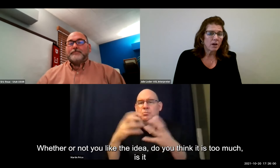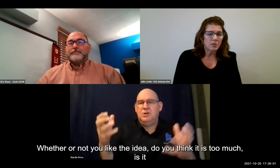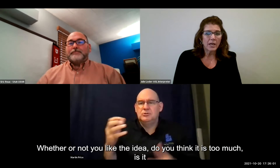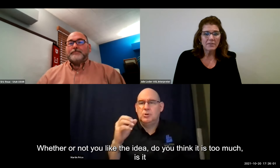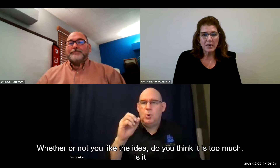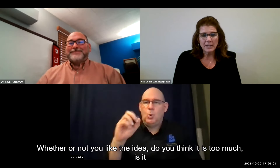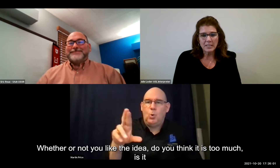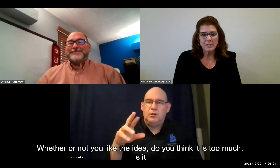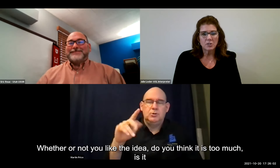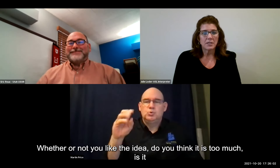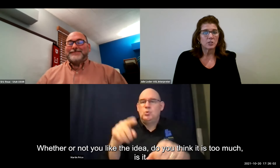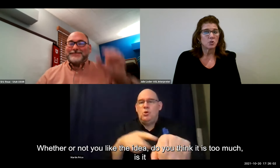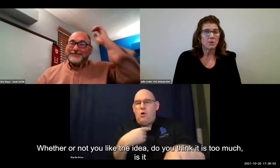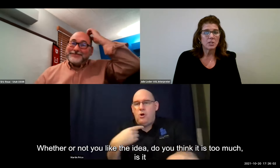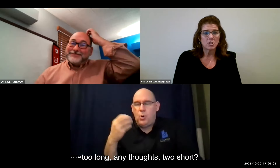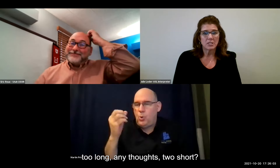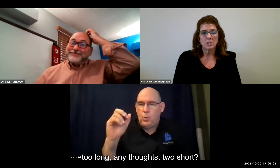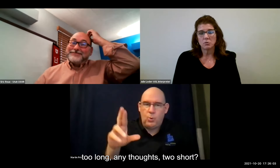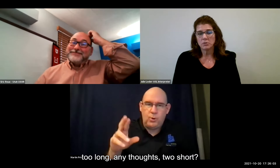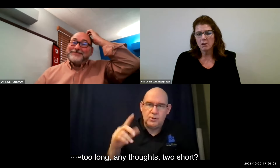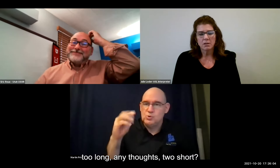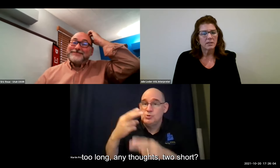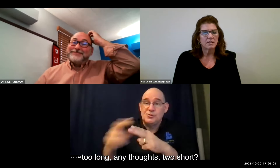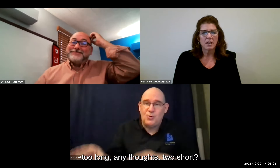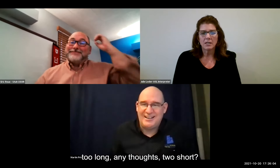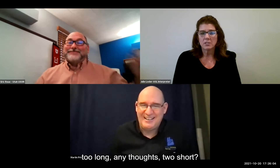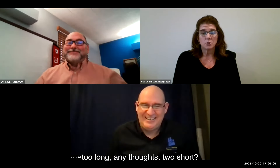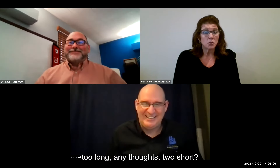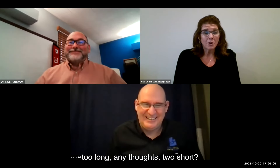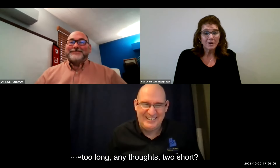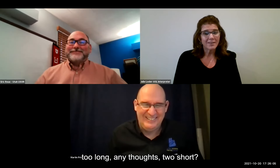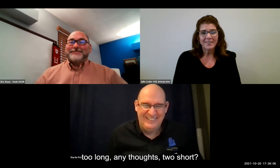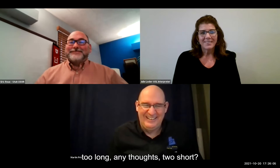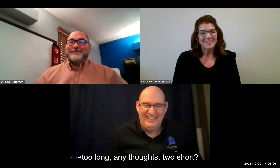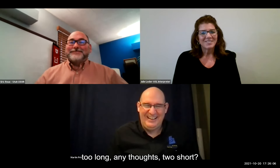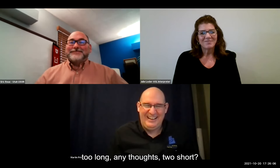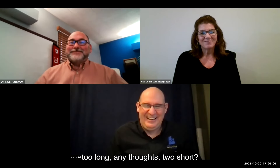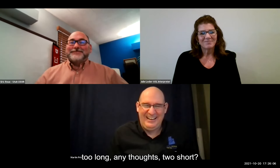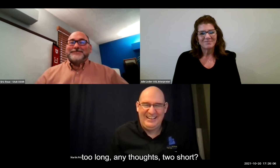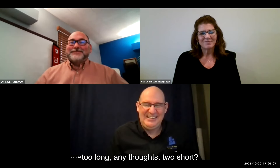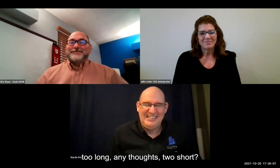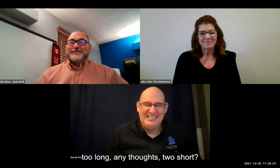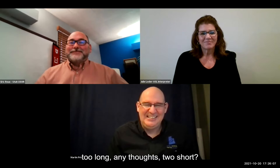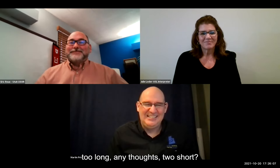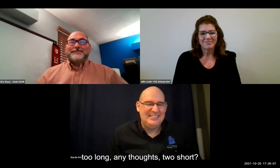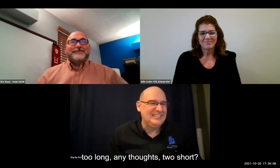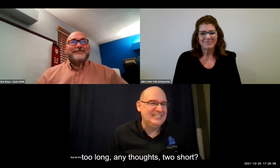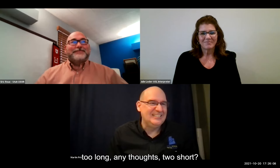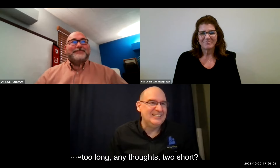Whether or not you like the idea, do you think it's too much? Is it too long? Any thoughts? Too short?